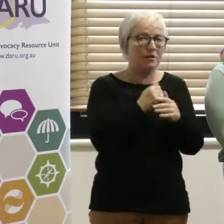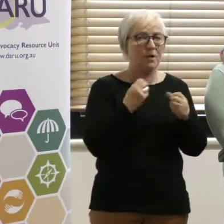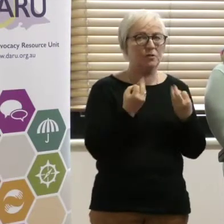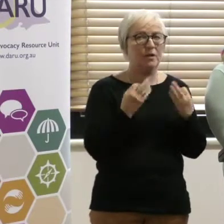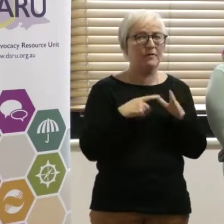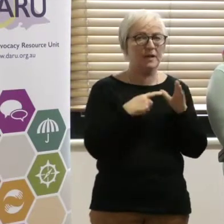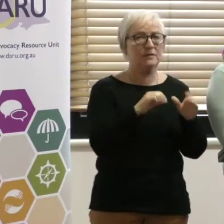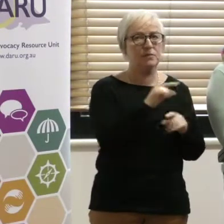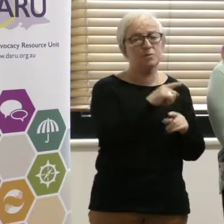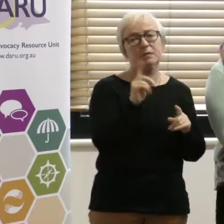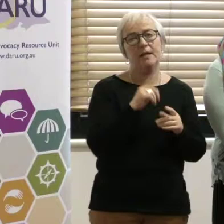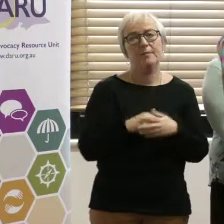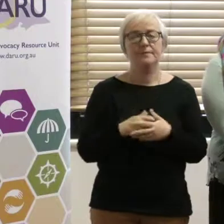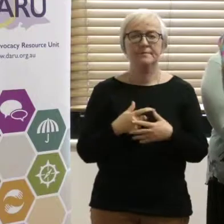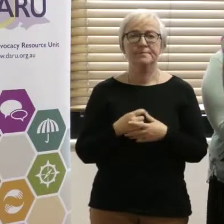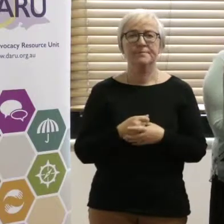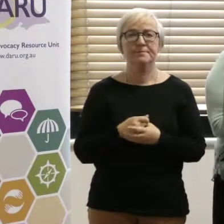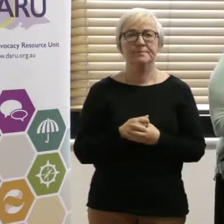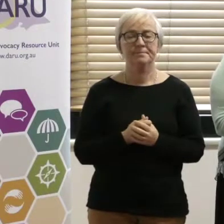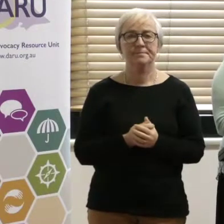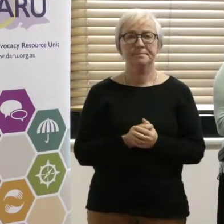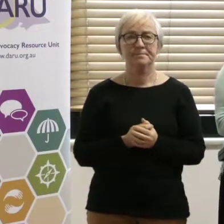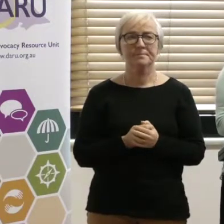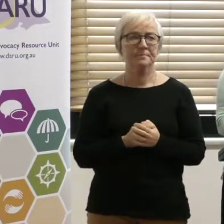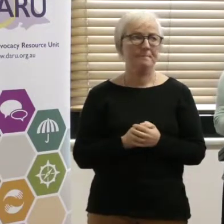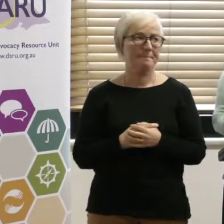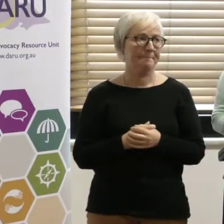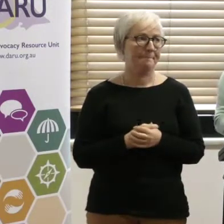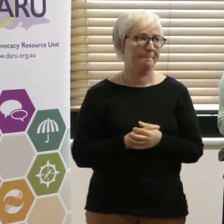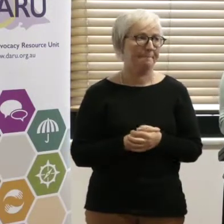today. But I will take it back. Anyone else?